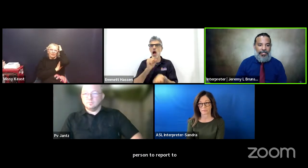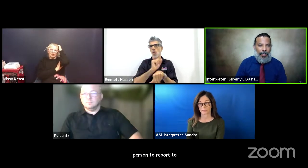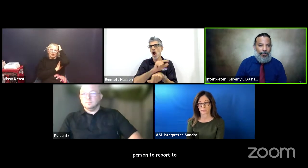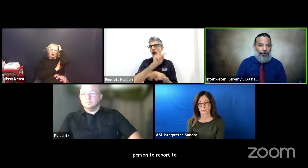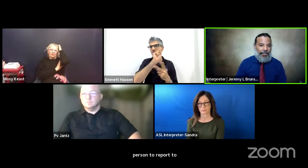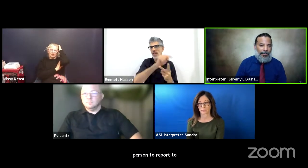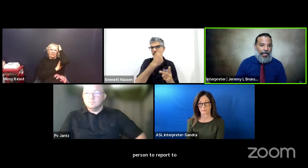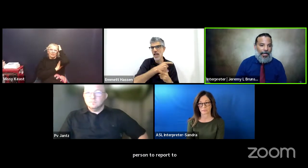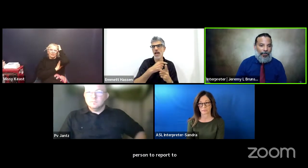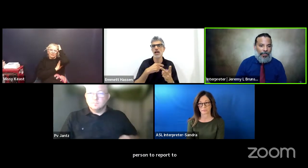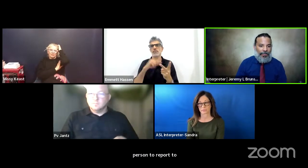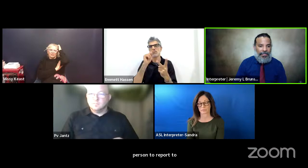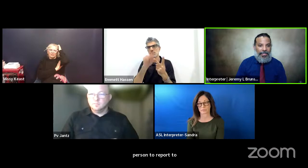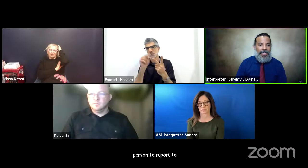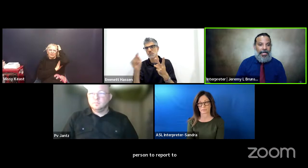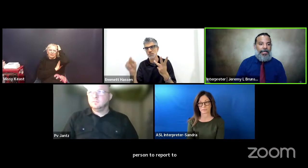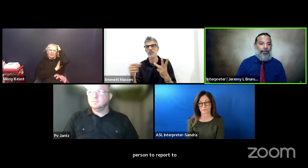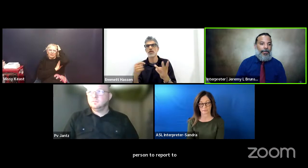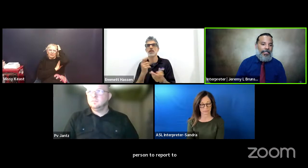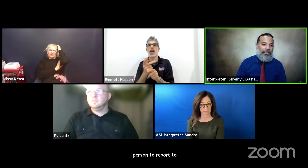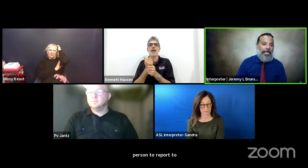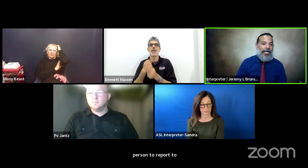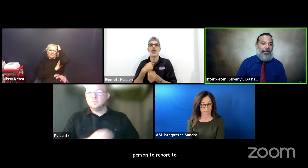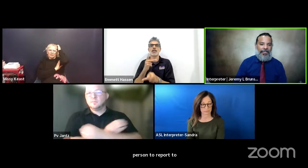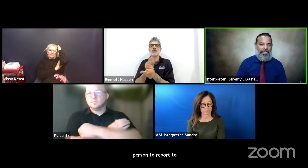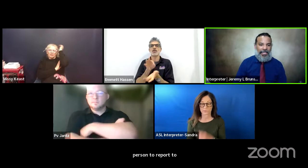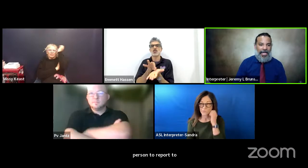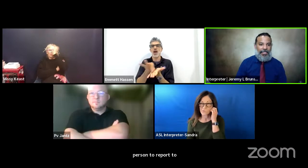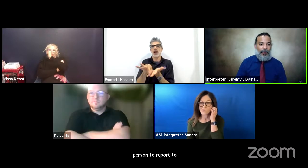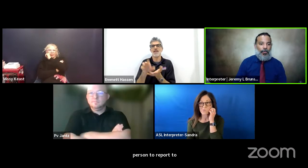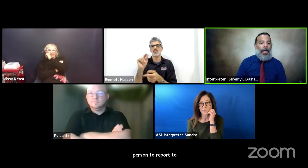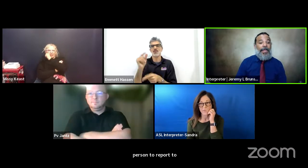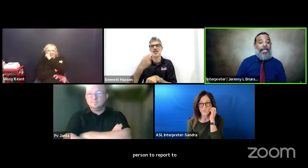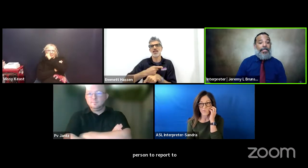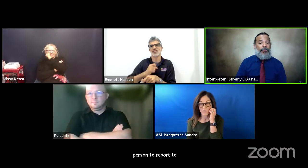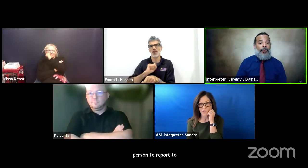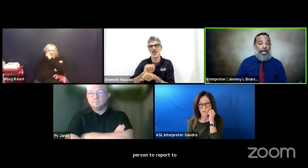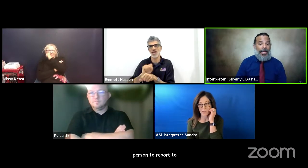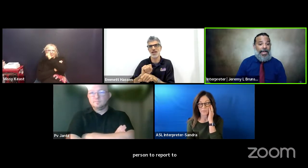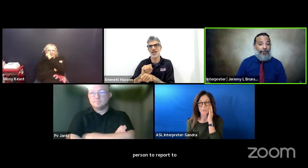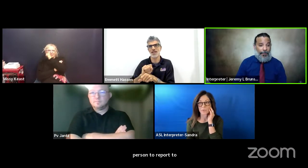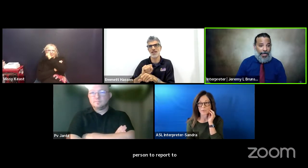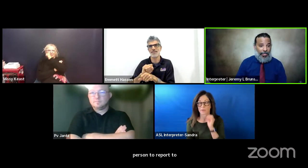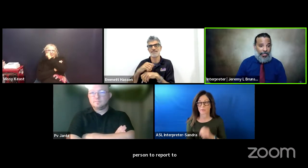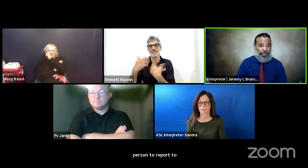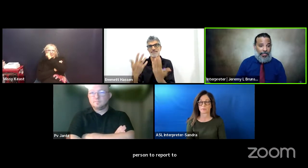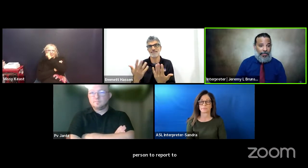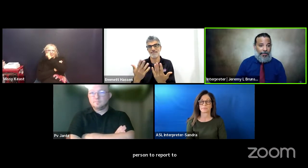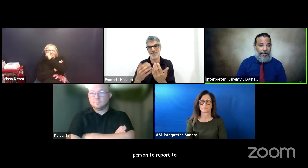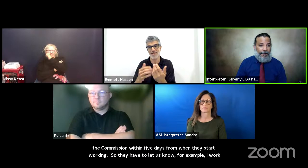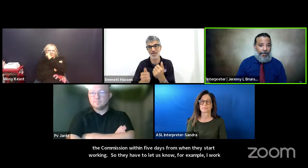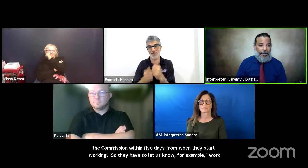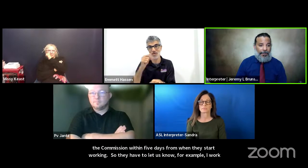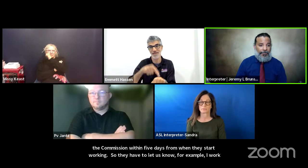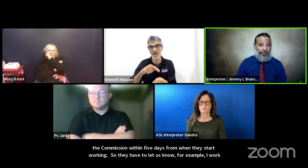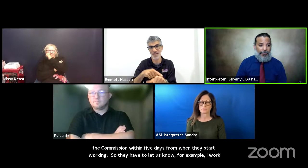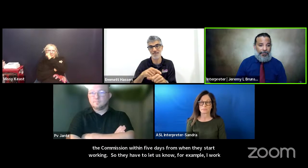have to let us know, for example, I work this day and I work this day, things like that. And so they keep track of that information